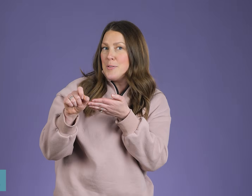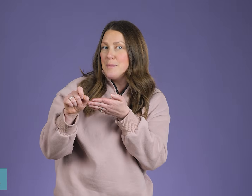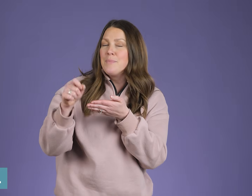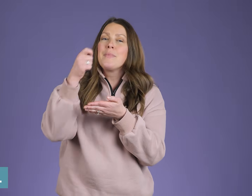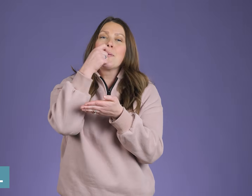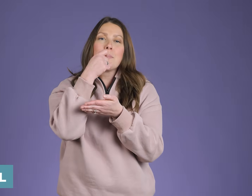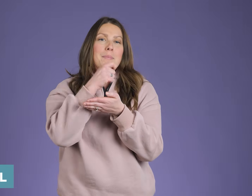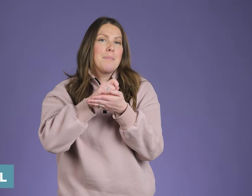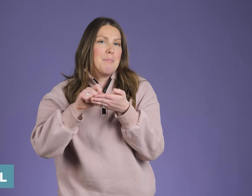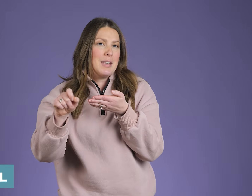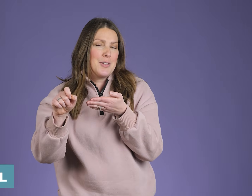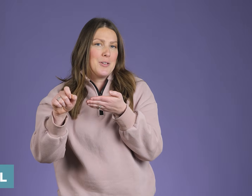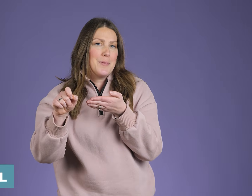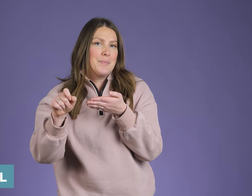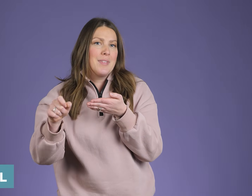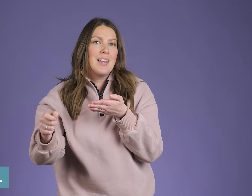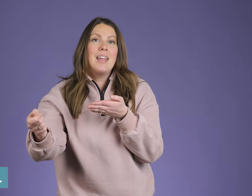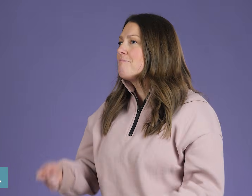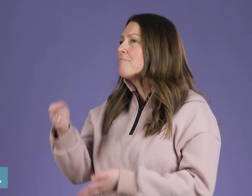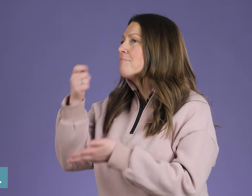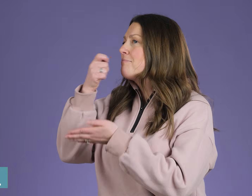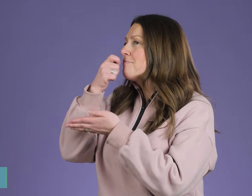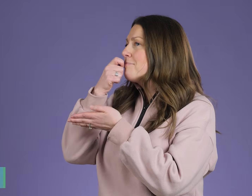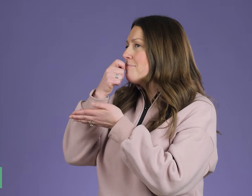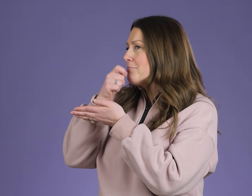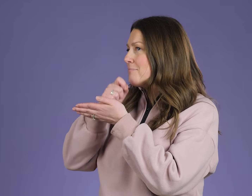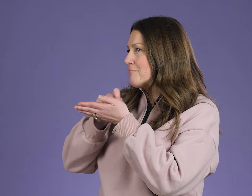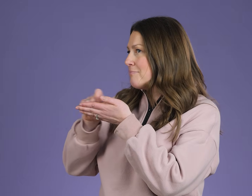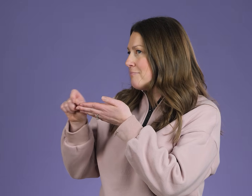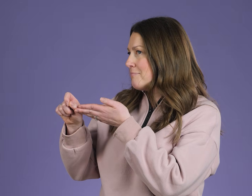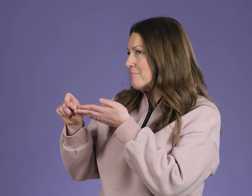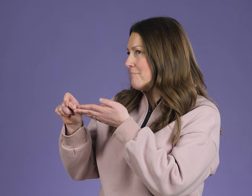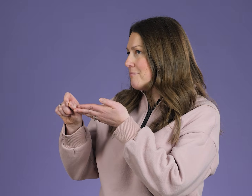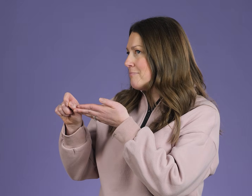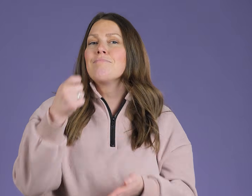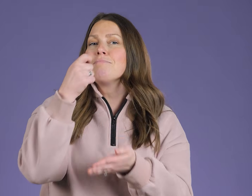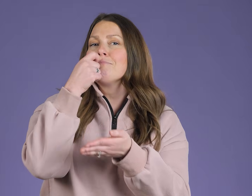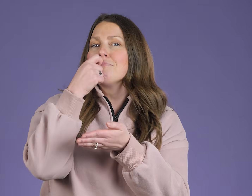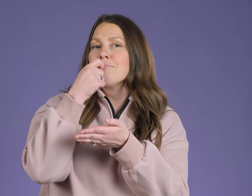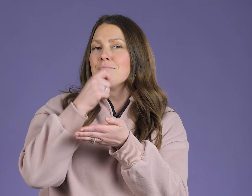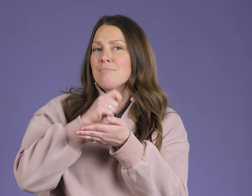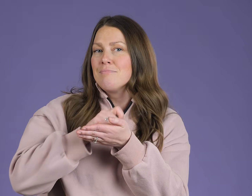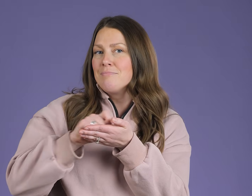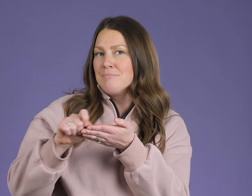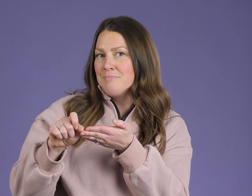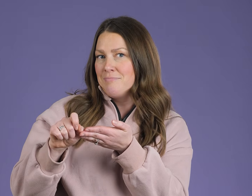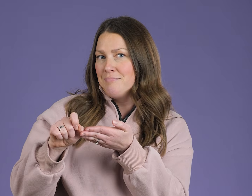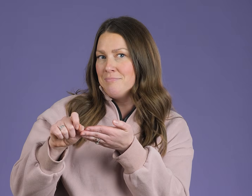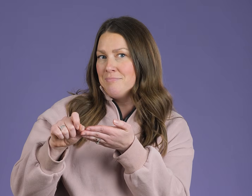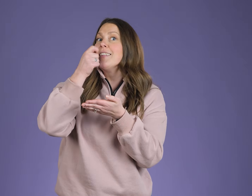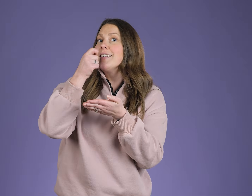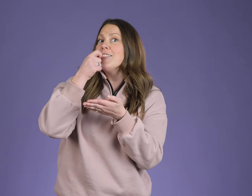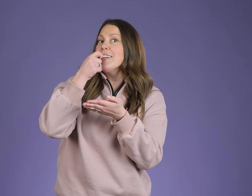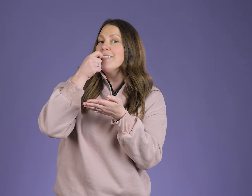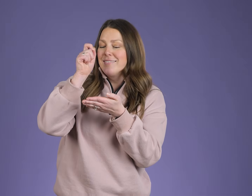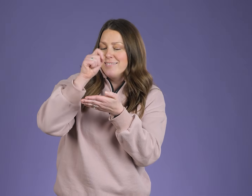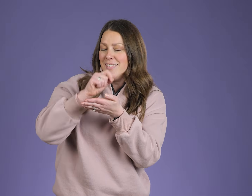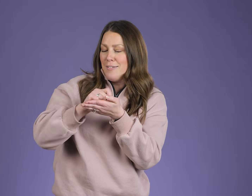Pencil. Pencil. It's bringing your pencil up to your mouth and writing it down, like touching and